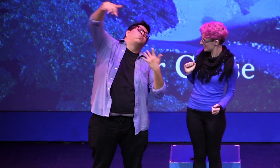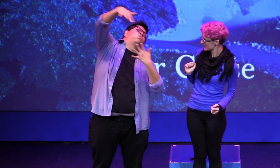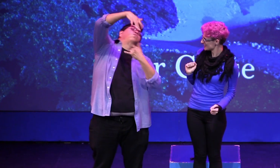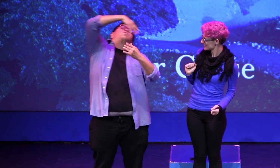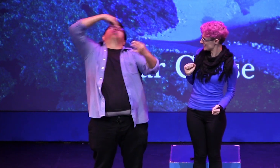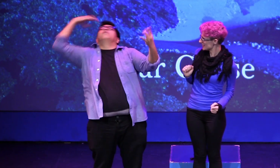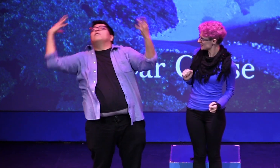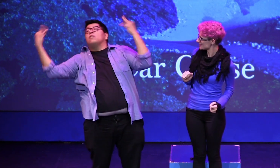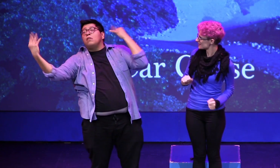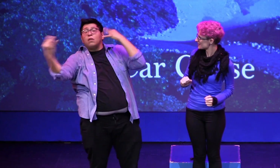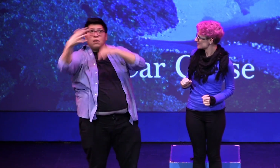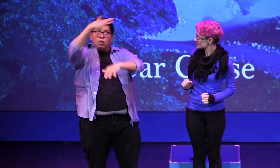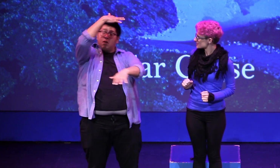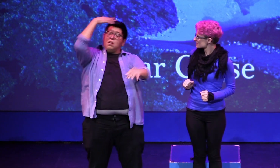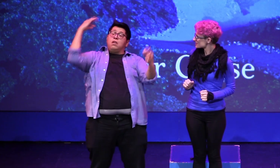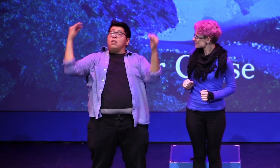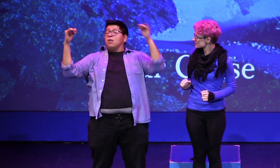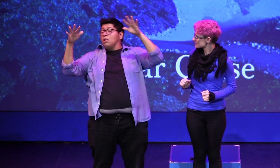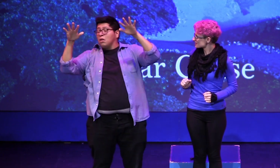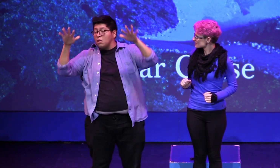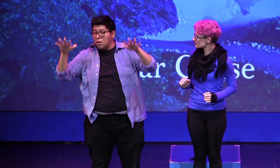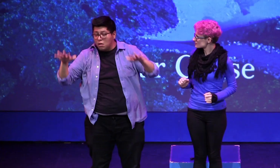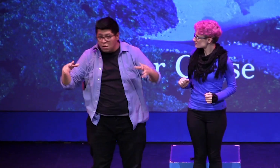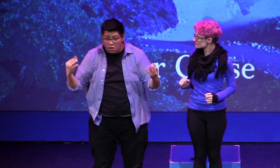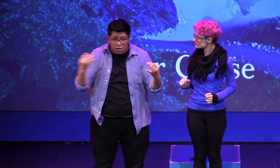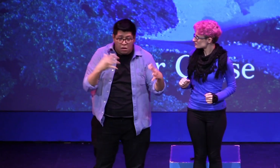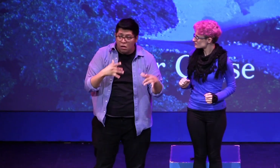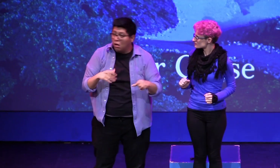that. Oh, man. Oh.